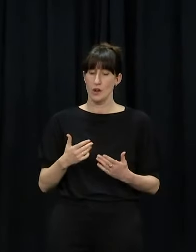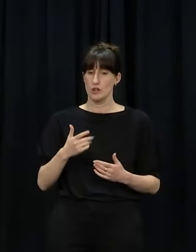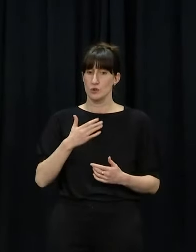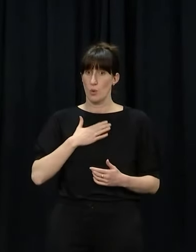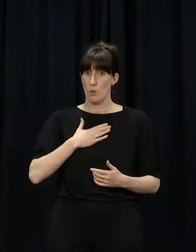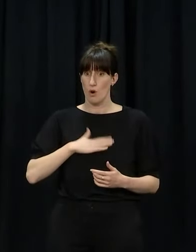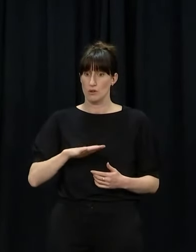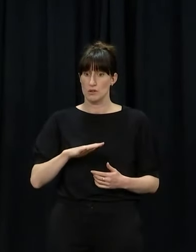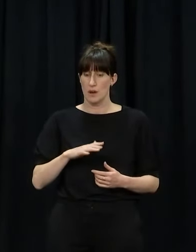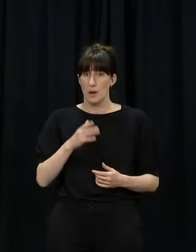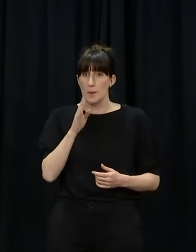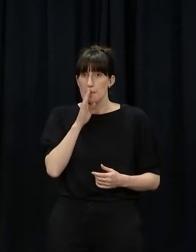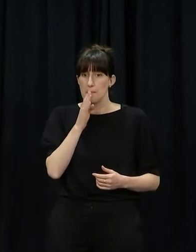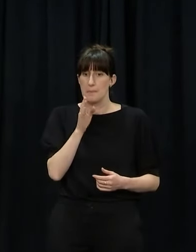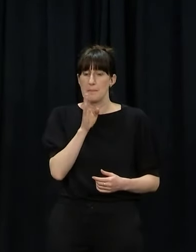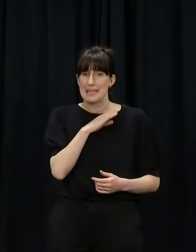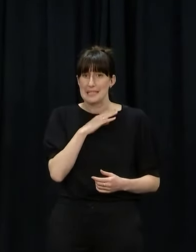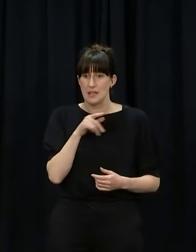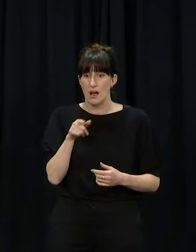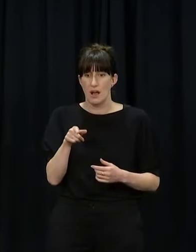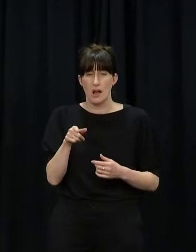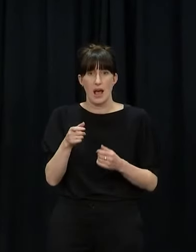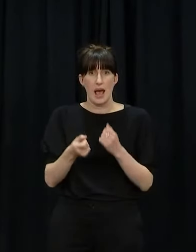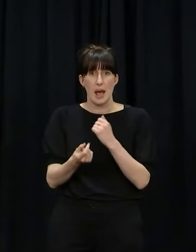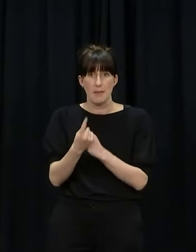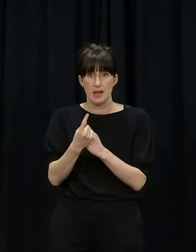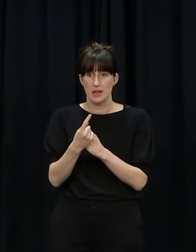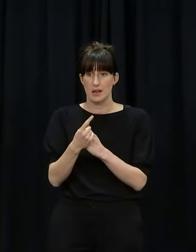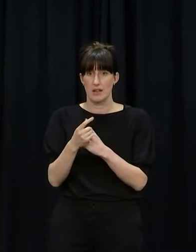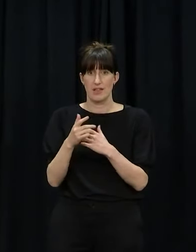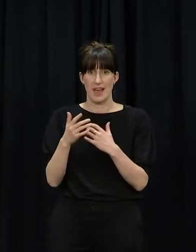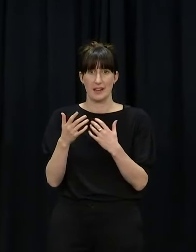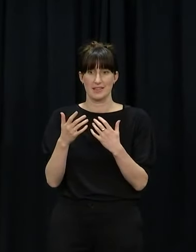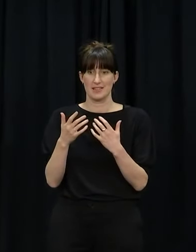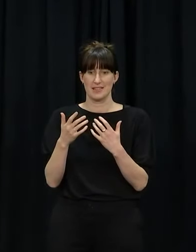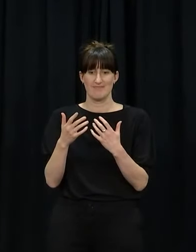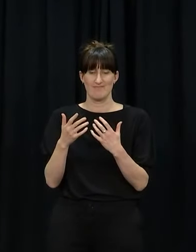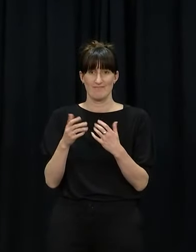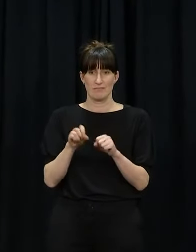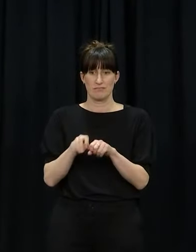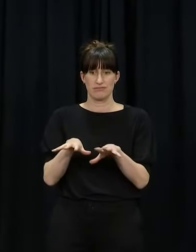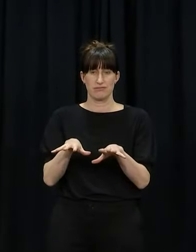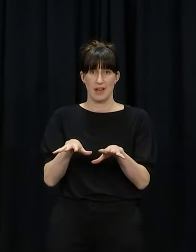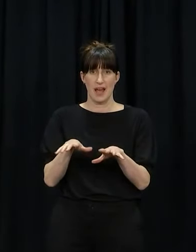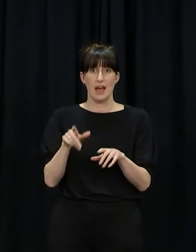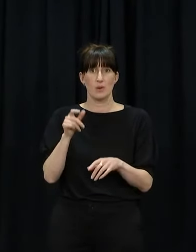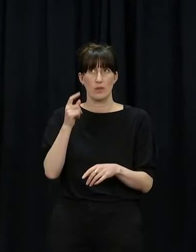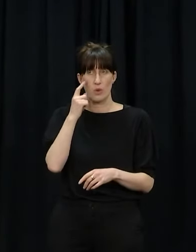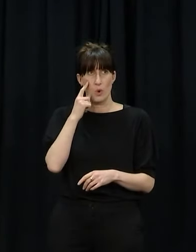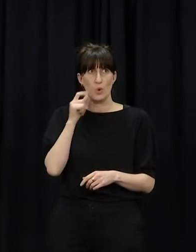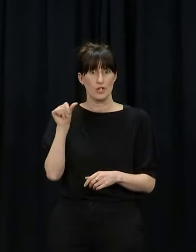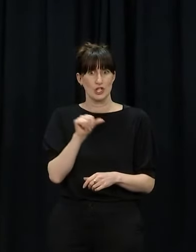or someone and you end up in a lockdown that could have been prevented. I just don't want that. The new